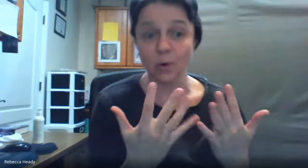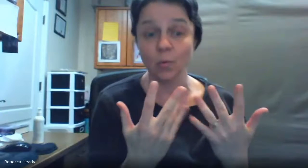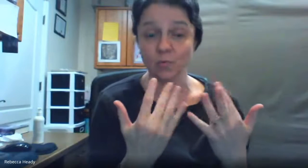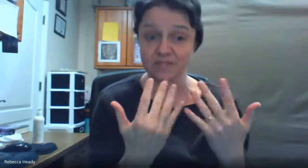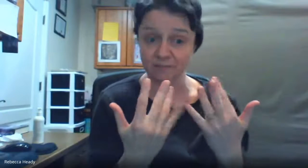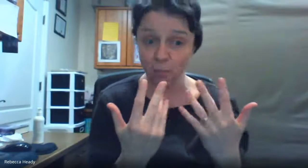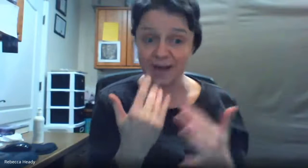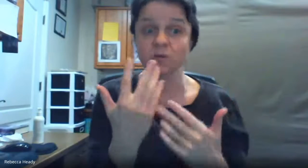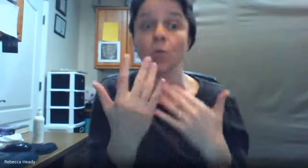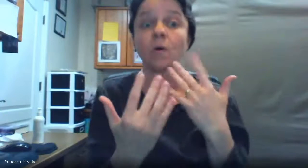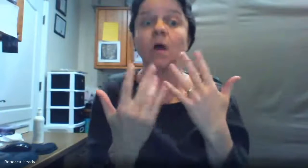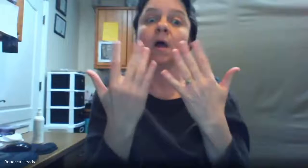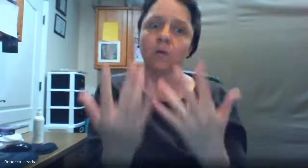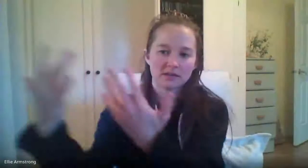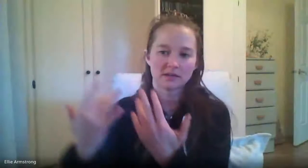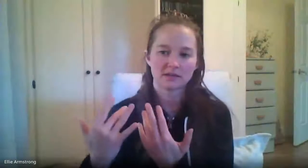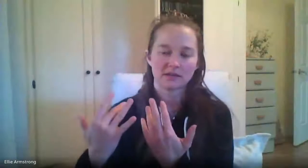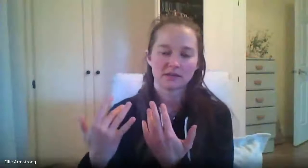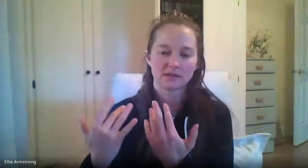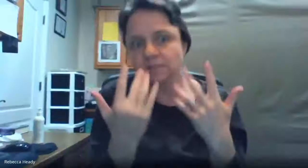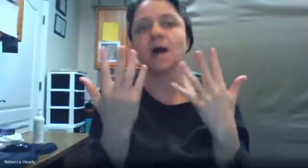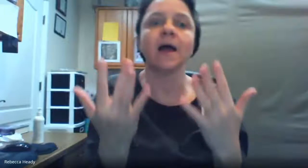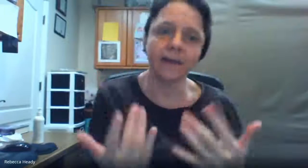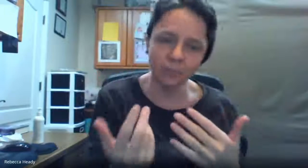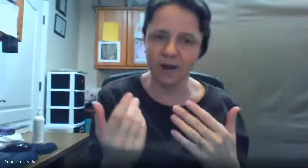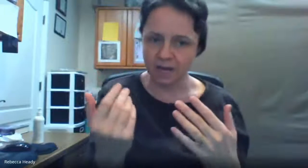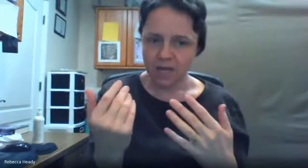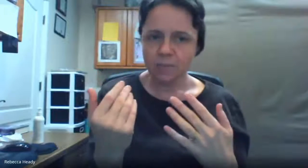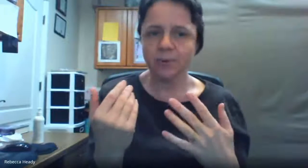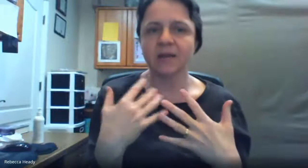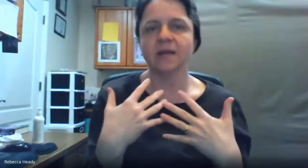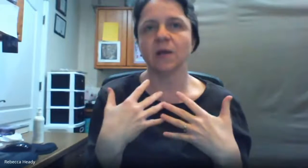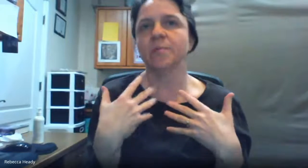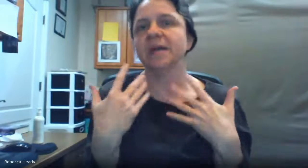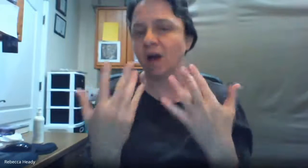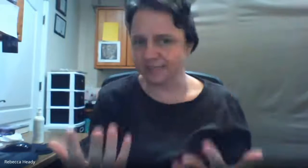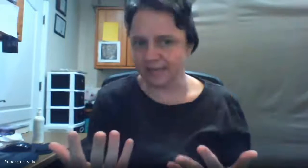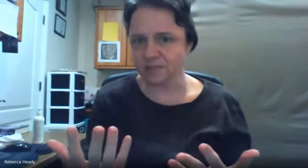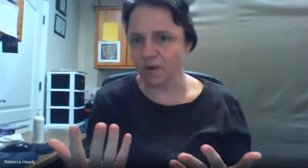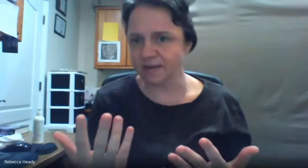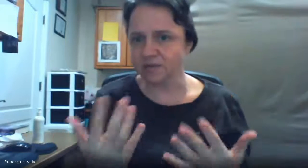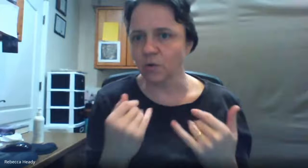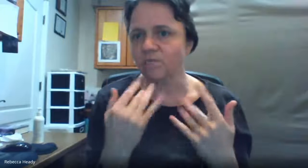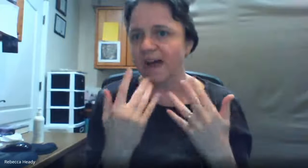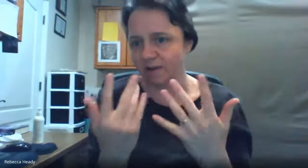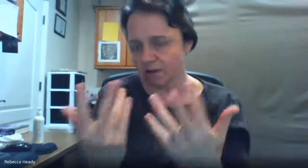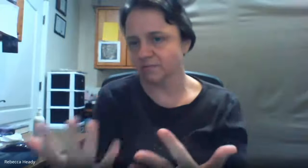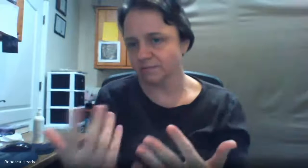So waiting for a long time, right? But it would be in context, right? So fire,